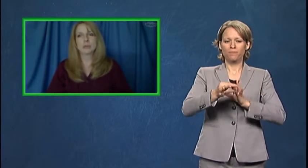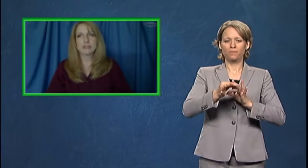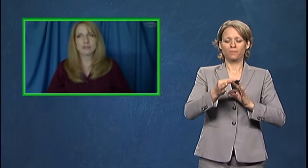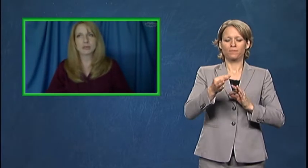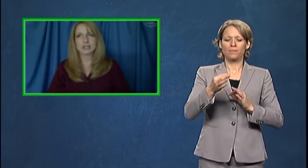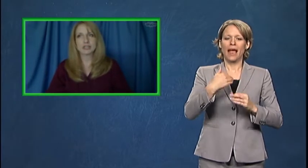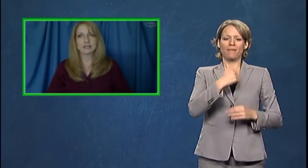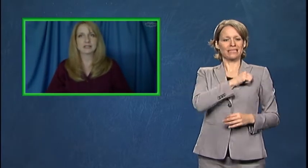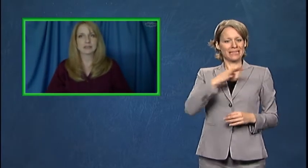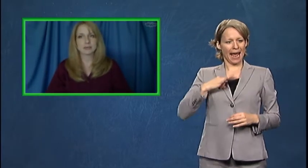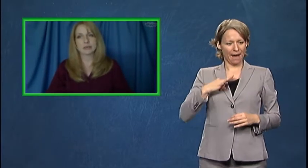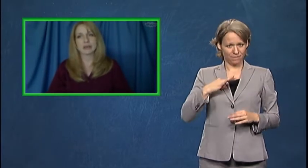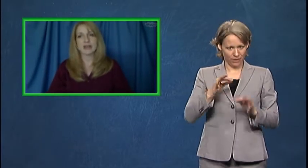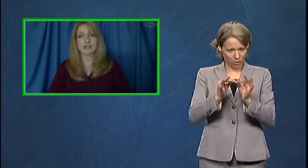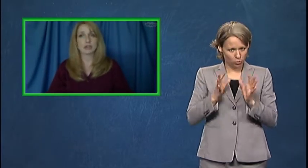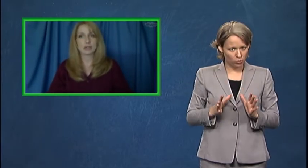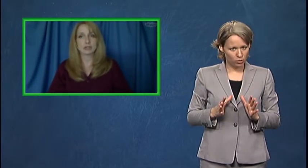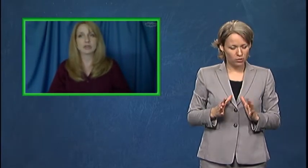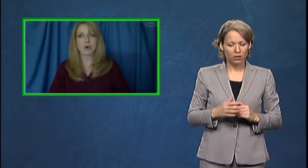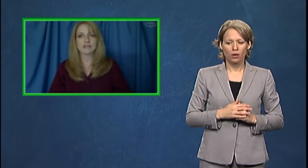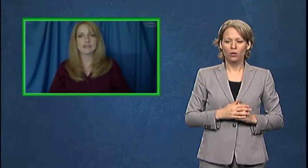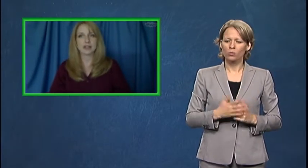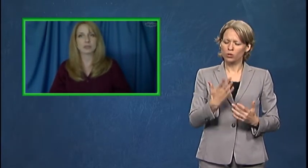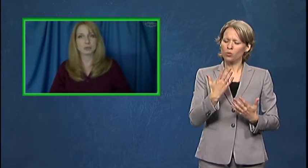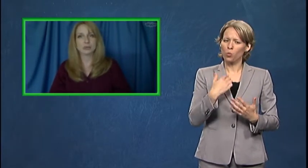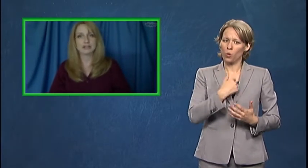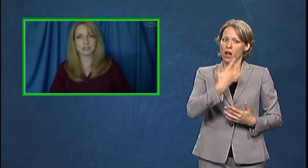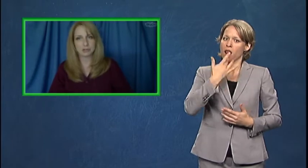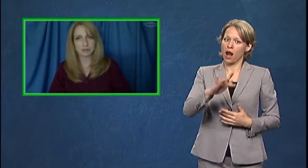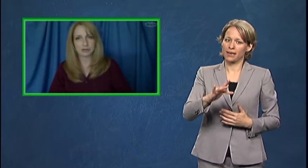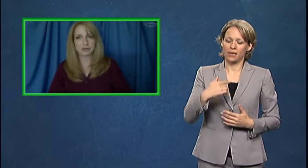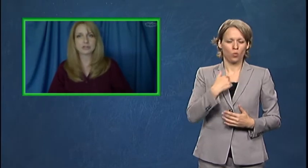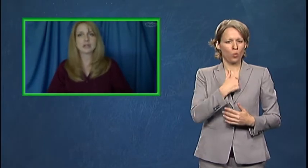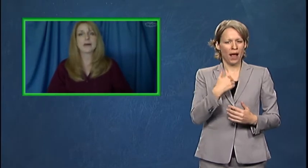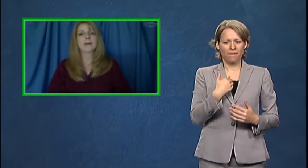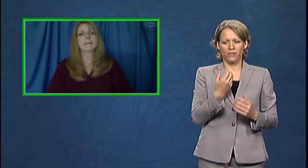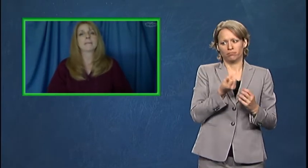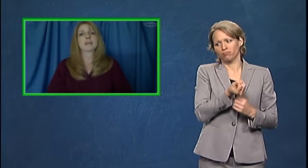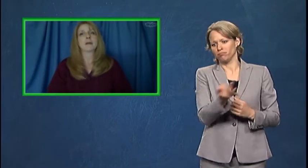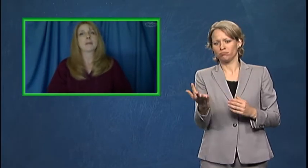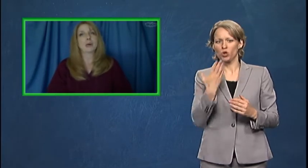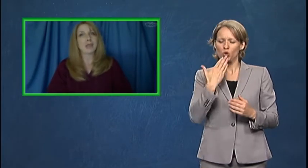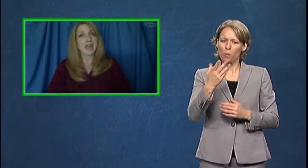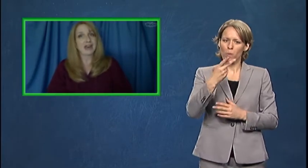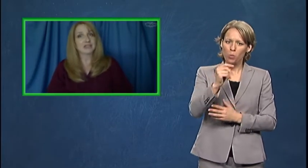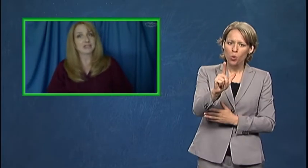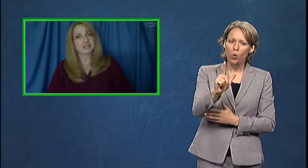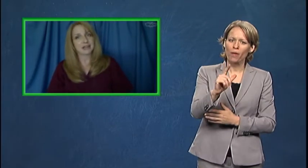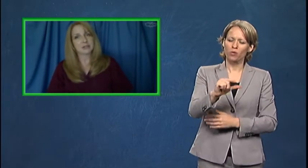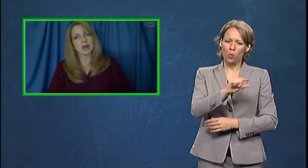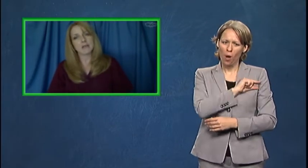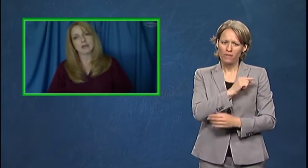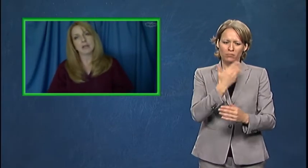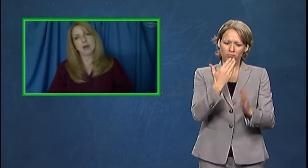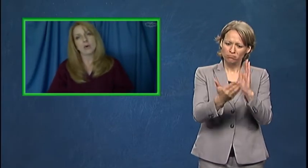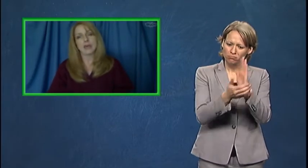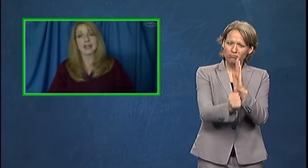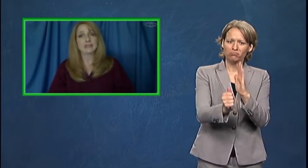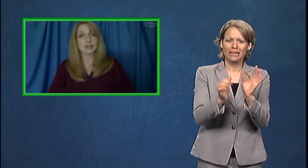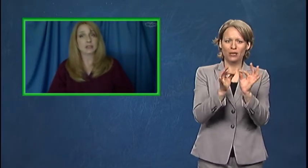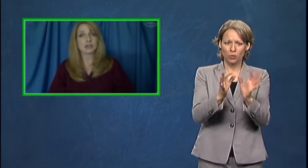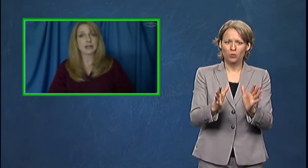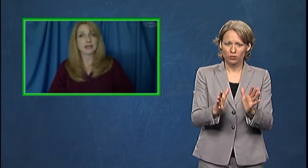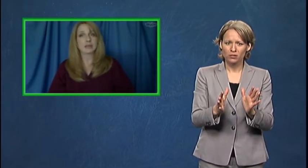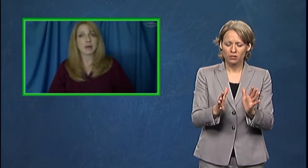so we're fortunate in Southern Illinois to have a good qualified pool of interpreters, but we have at the same time a low